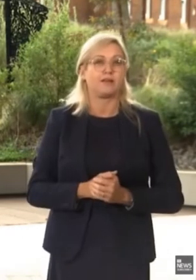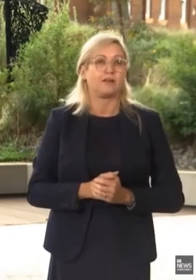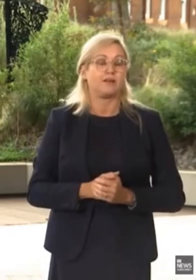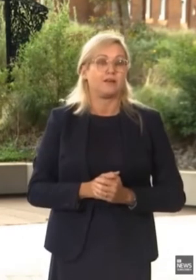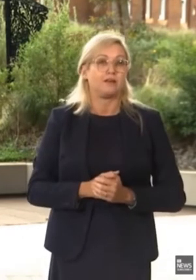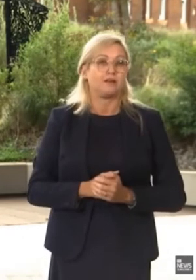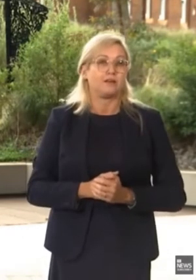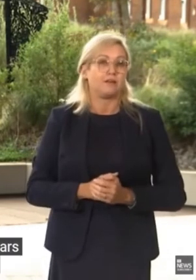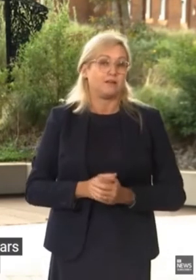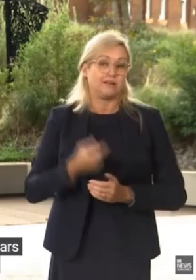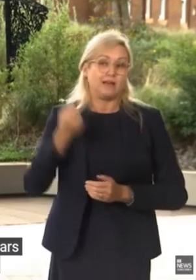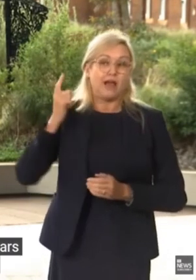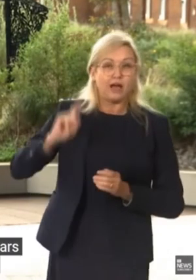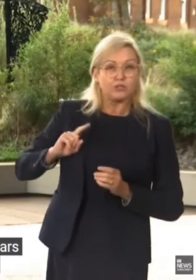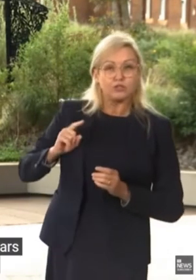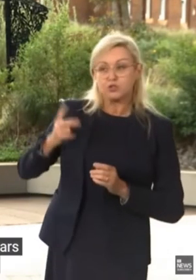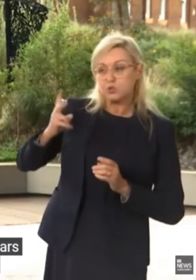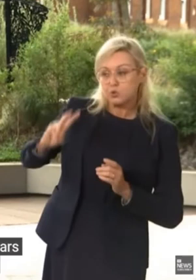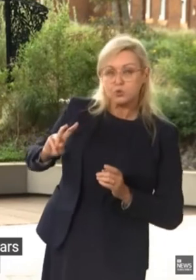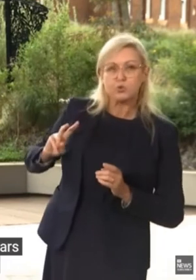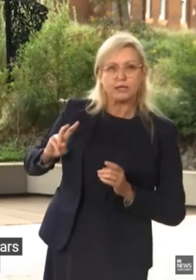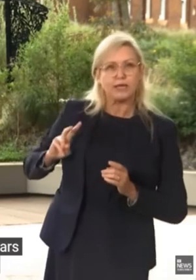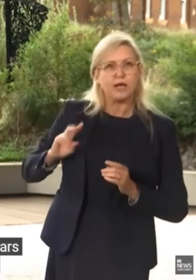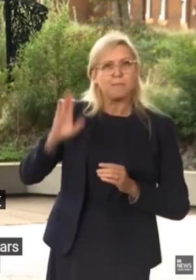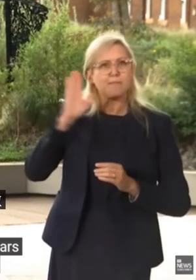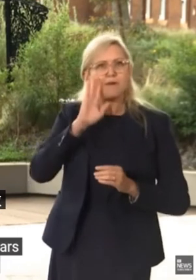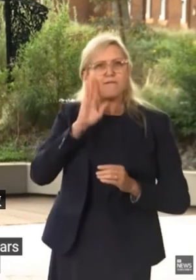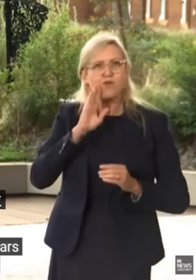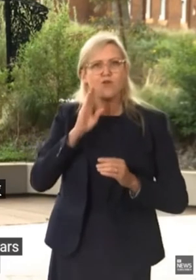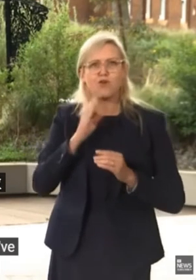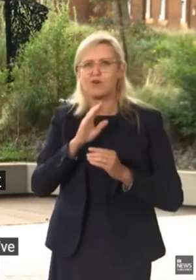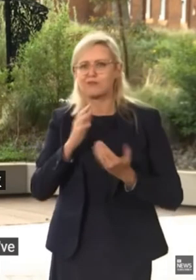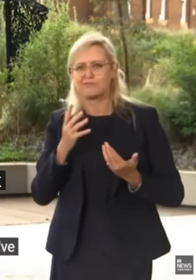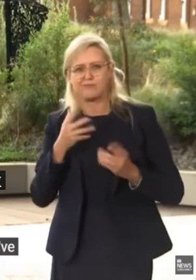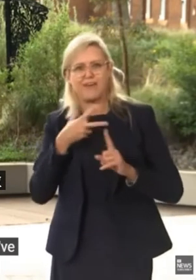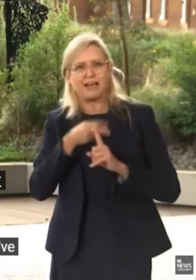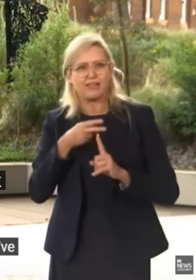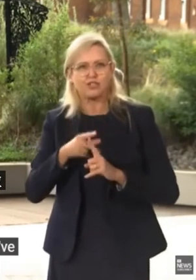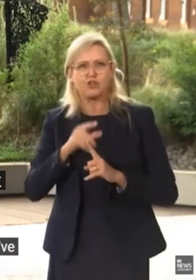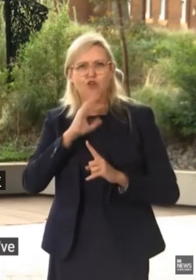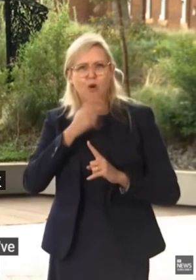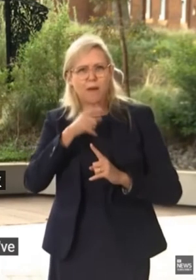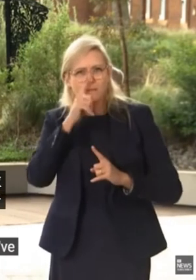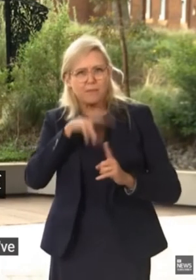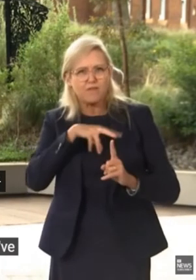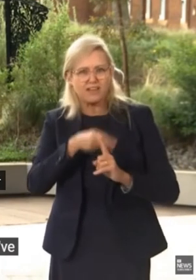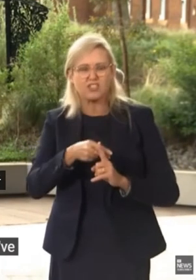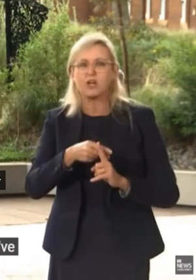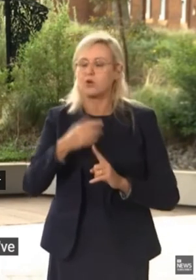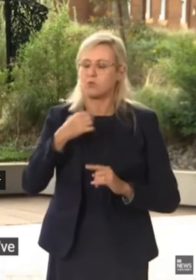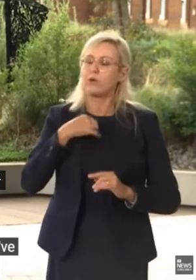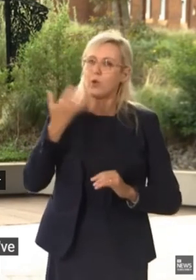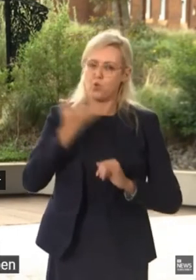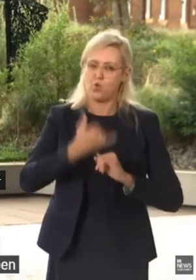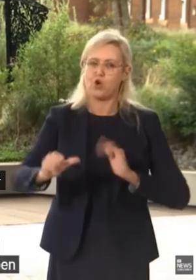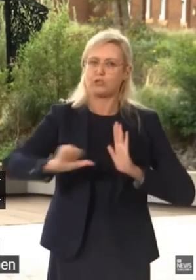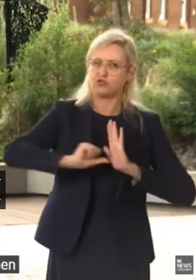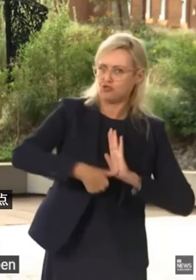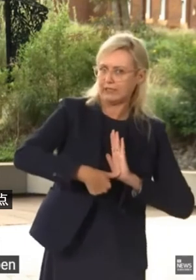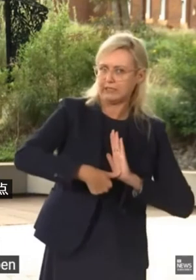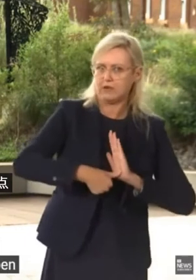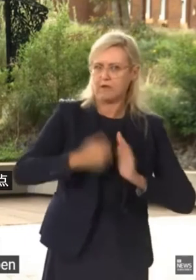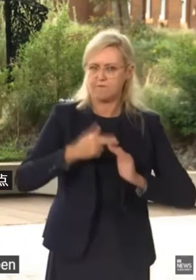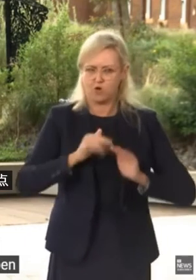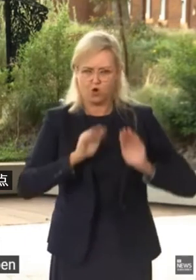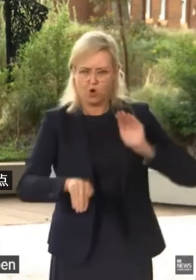rolling lockdowns, to not go into lockdown, to keep society open, living alongside the virus. We're in a transitionary period. And the